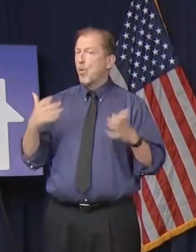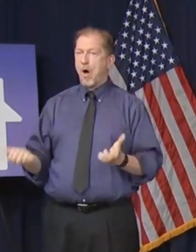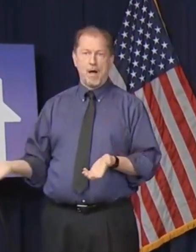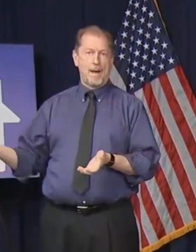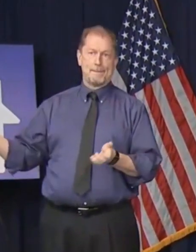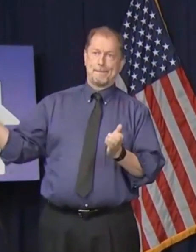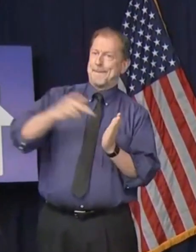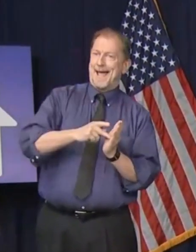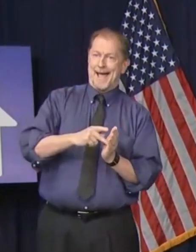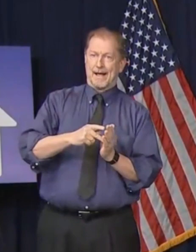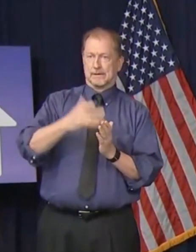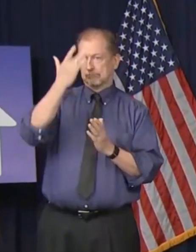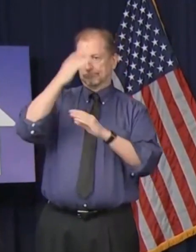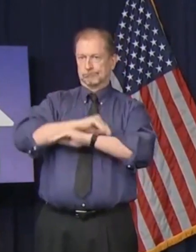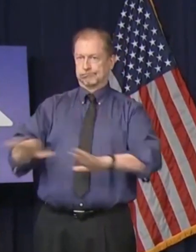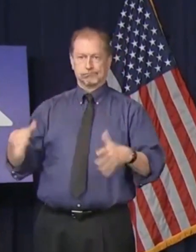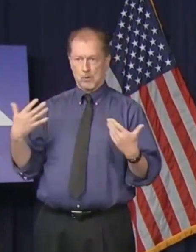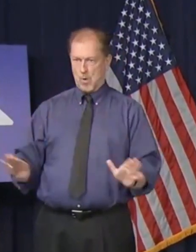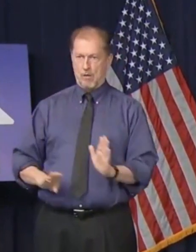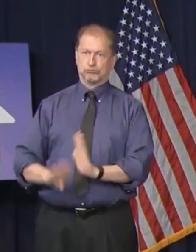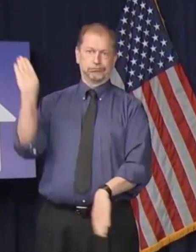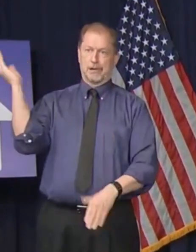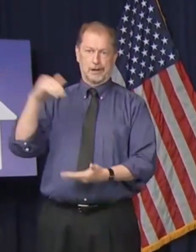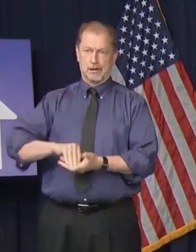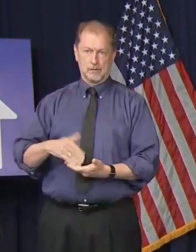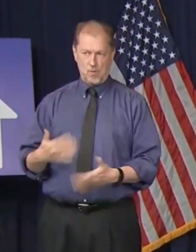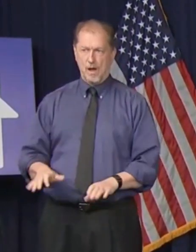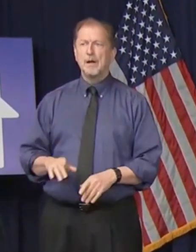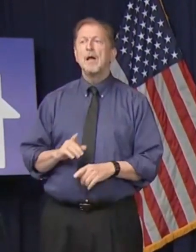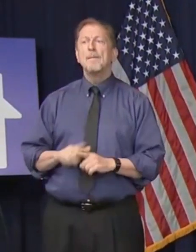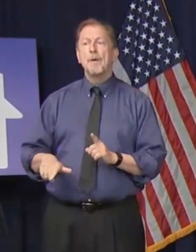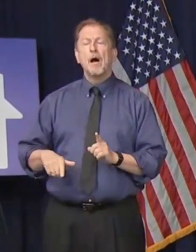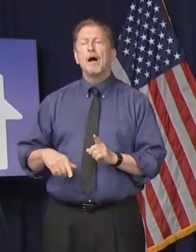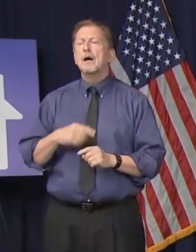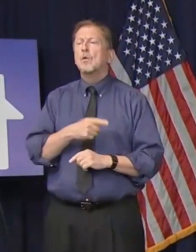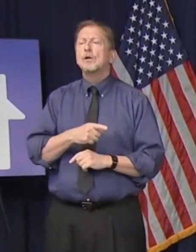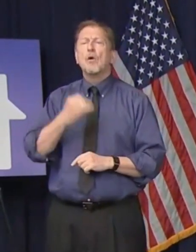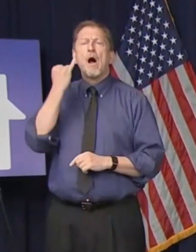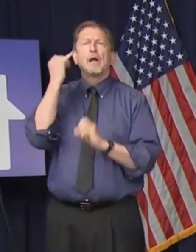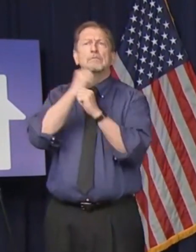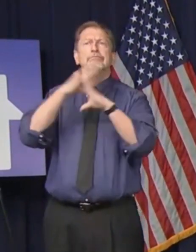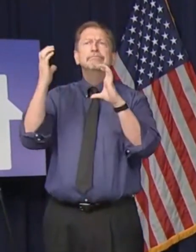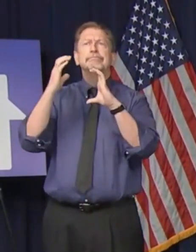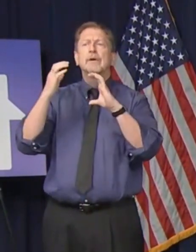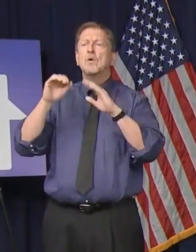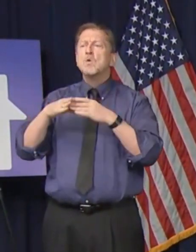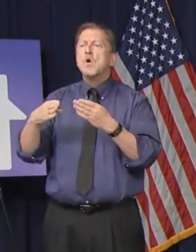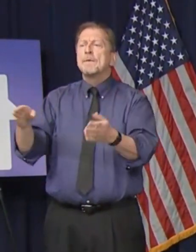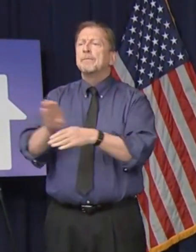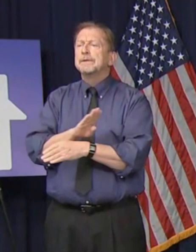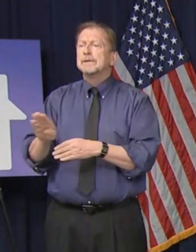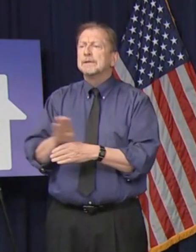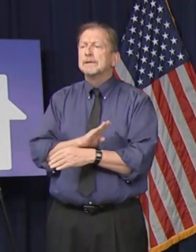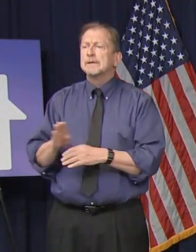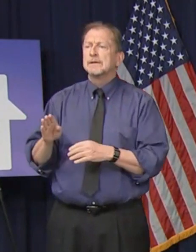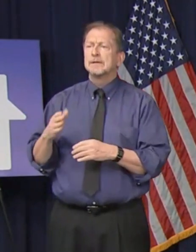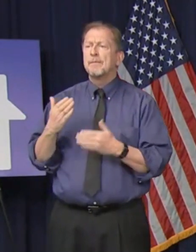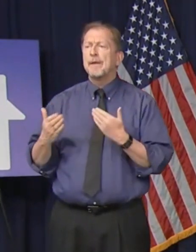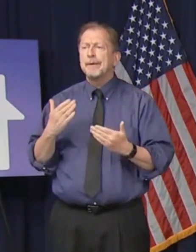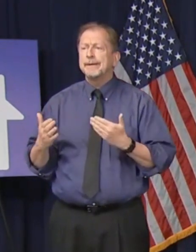virus. Is there a scenario in which you can open up the economy without there being